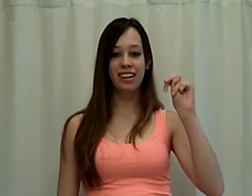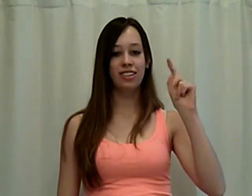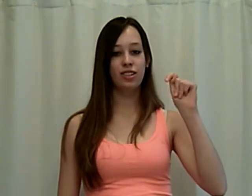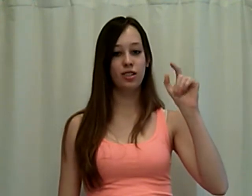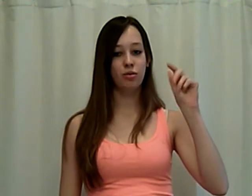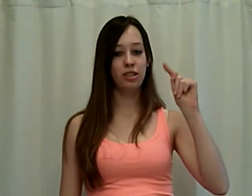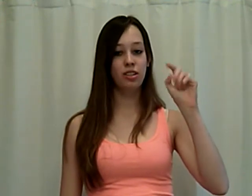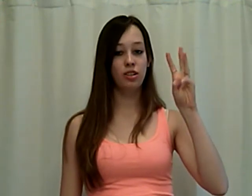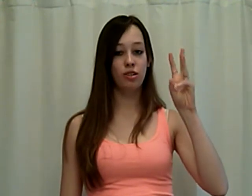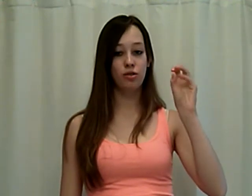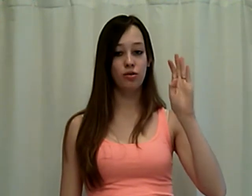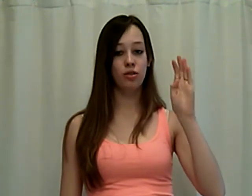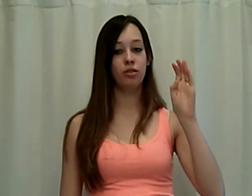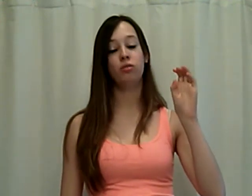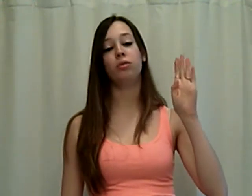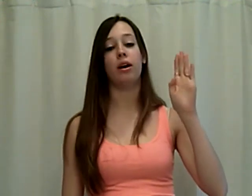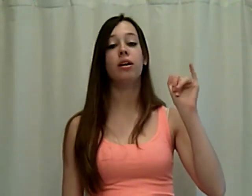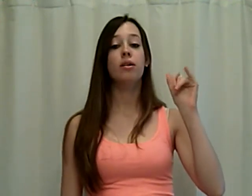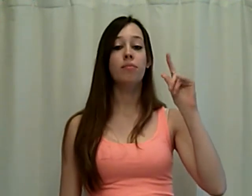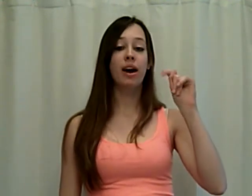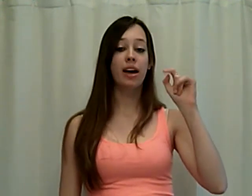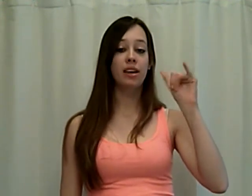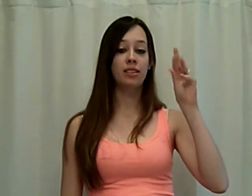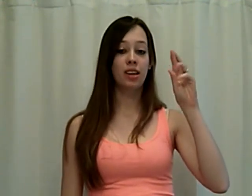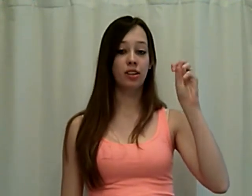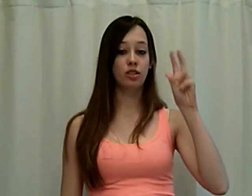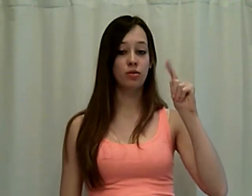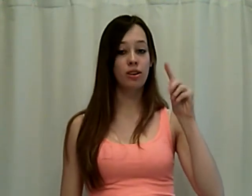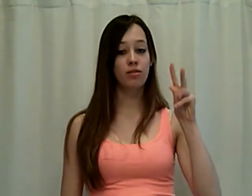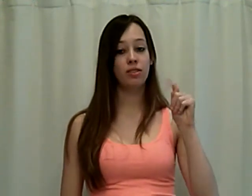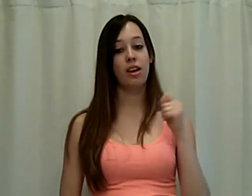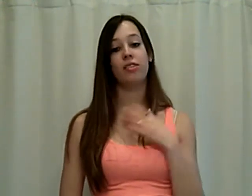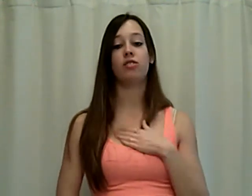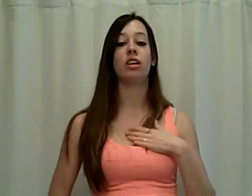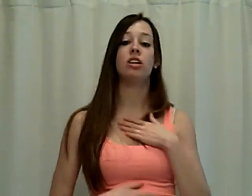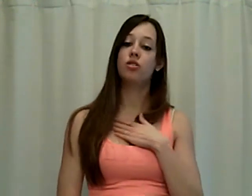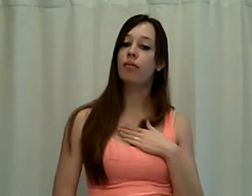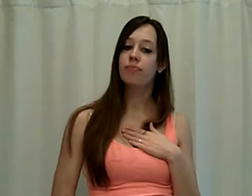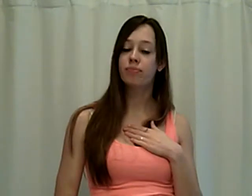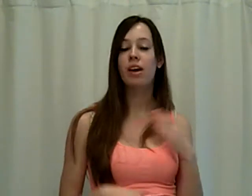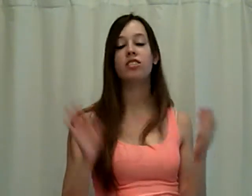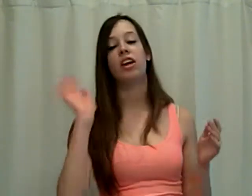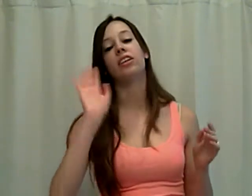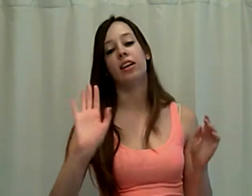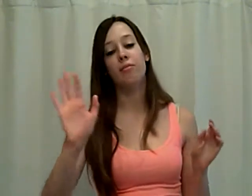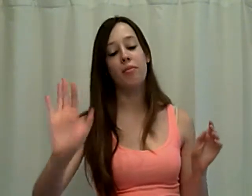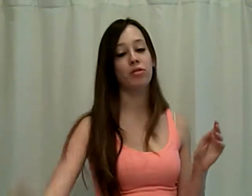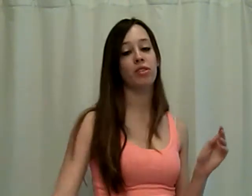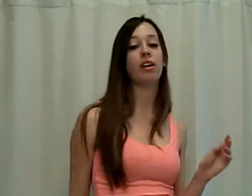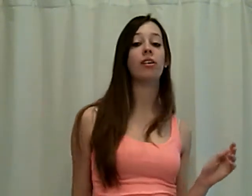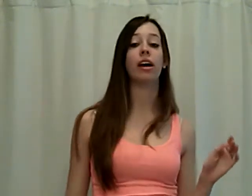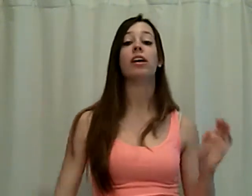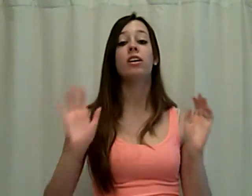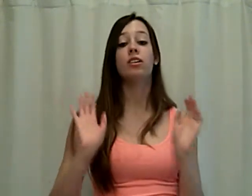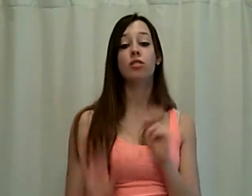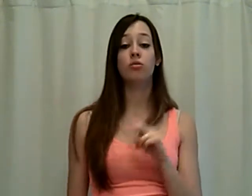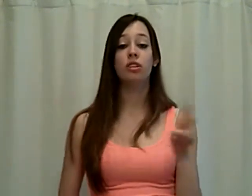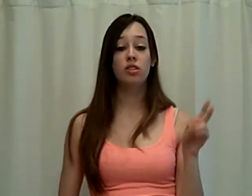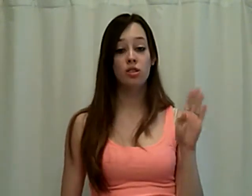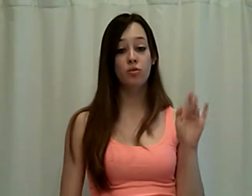sign 22 by Taylor Swift, and then you say enjoy. Actually, I did. I remember doing that. Okay, so 22